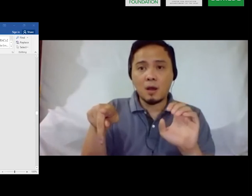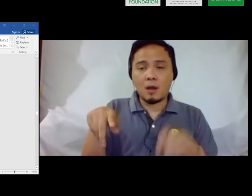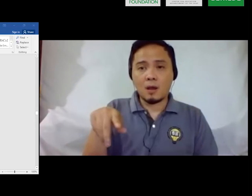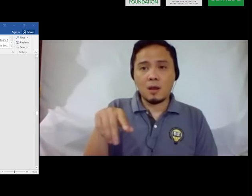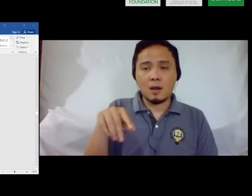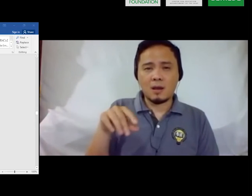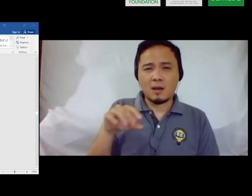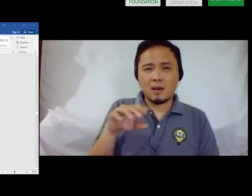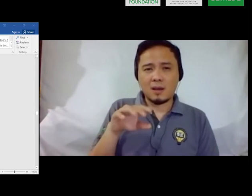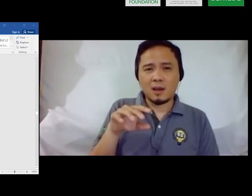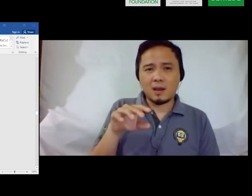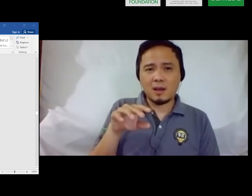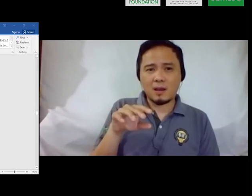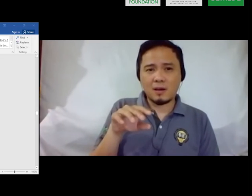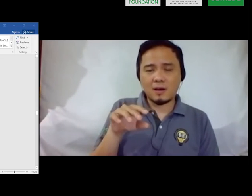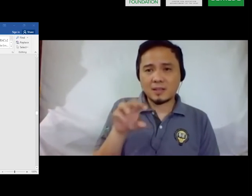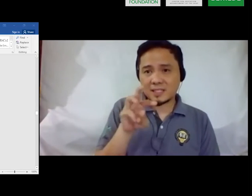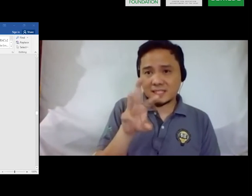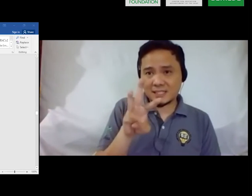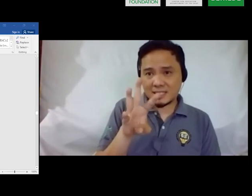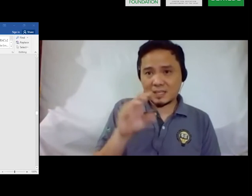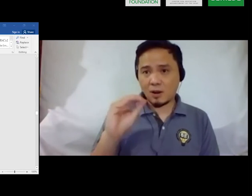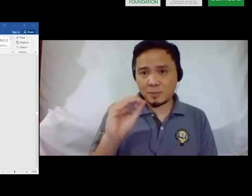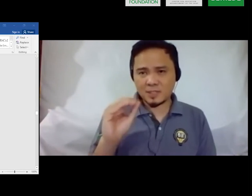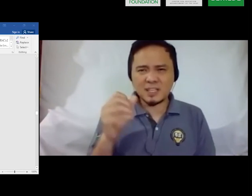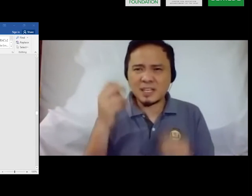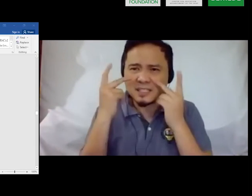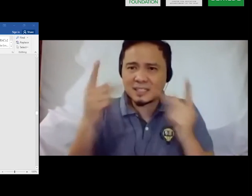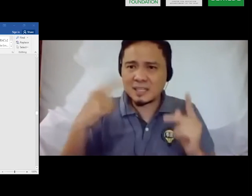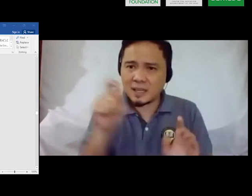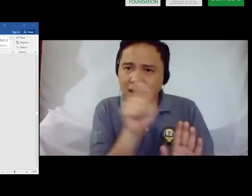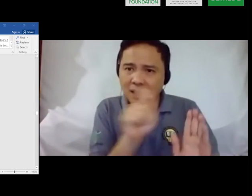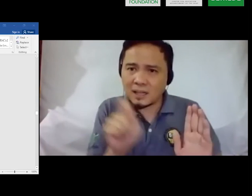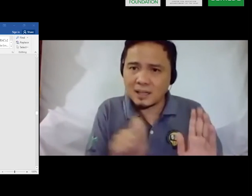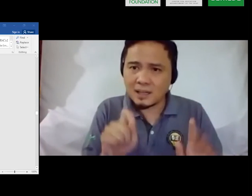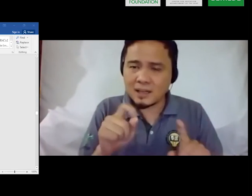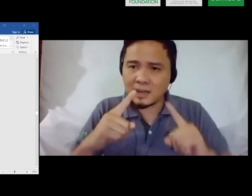I don't know, you can see my, can you see my cursor or not?